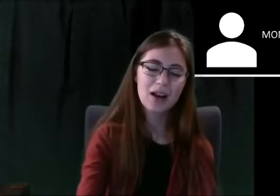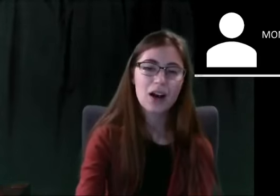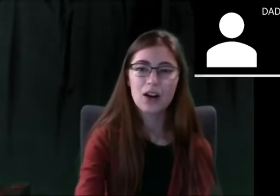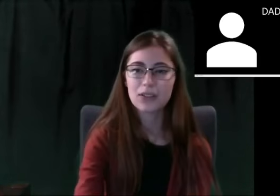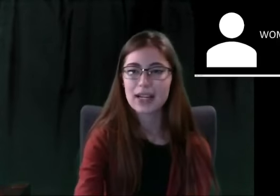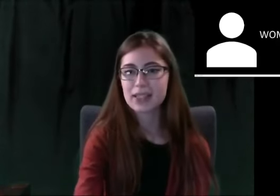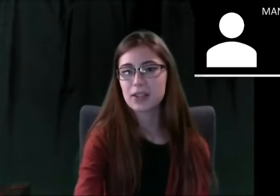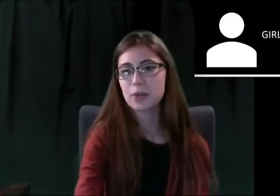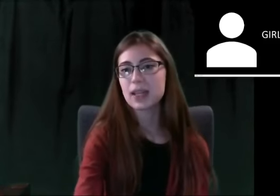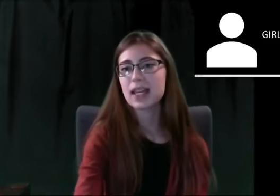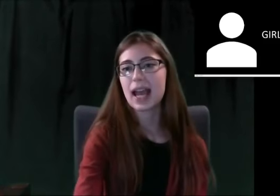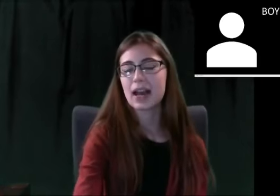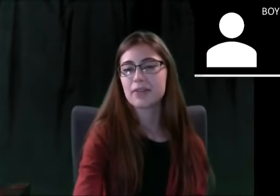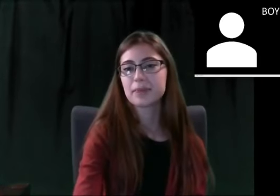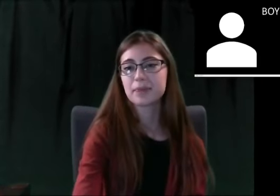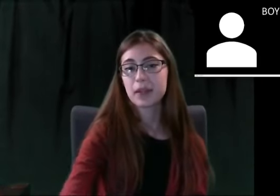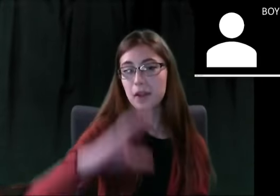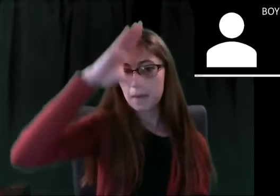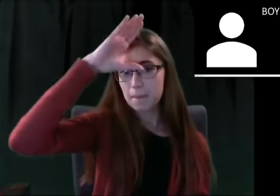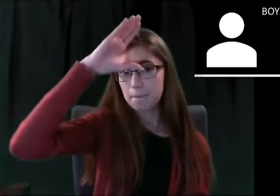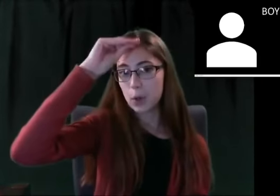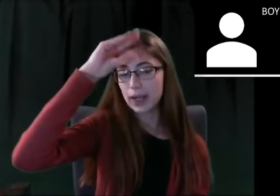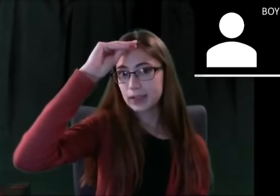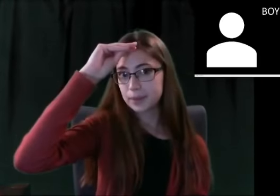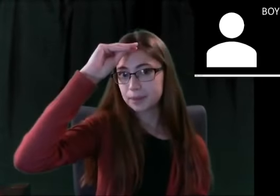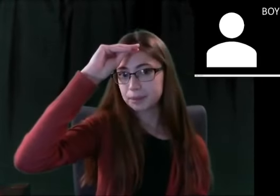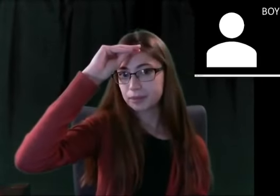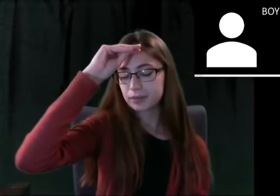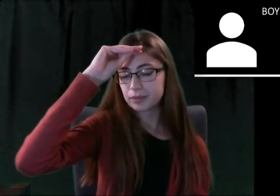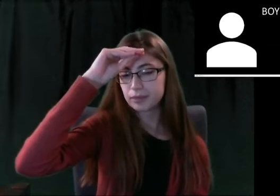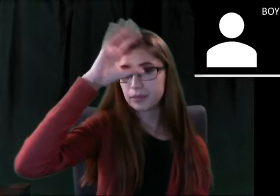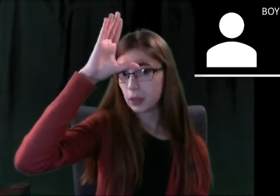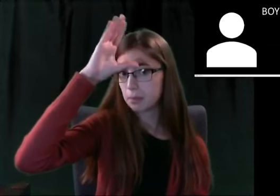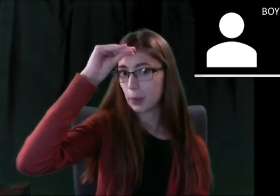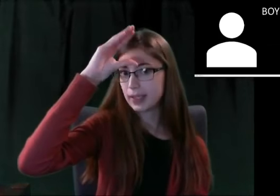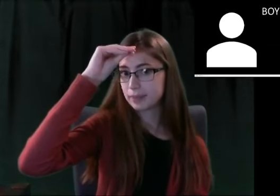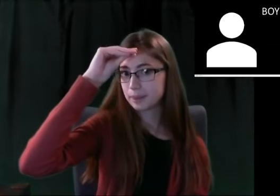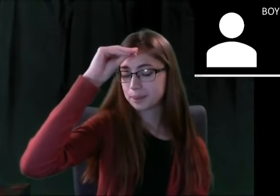All right, so we have boy, boy,